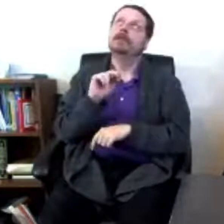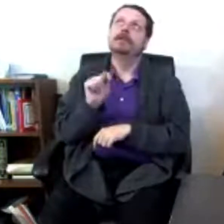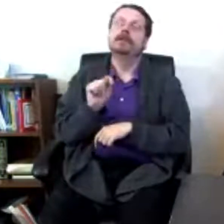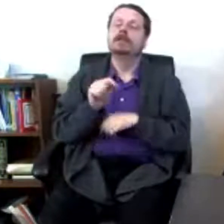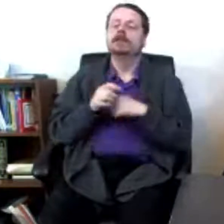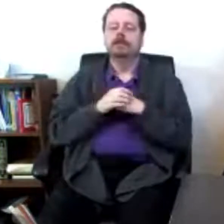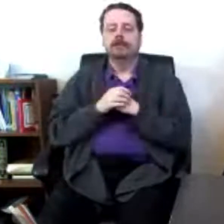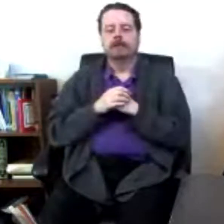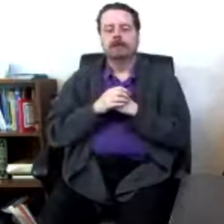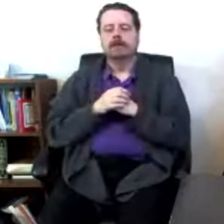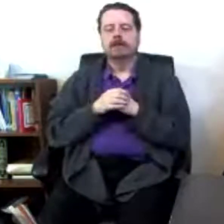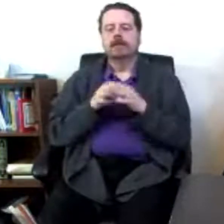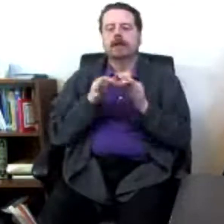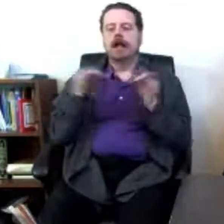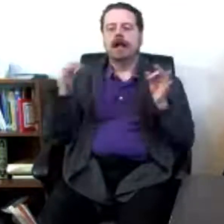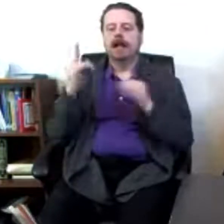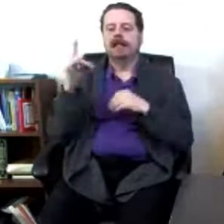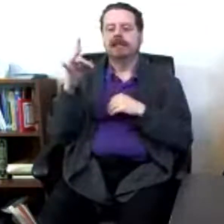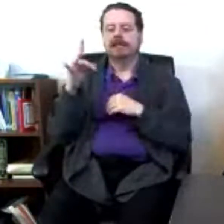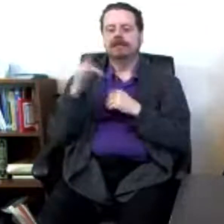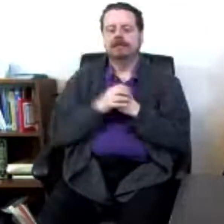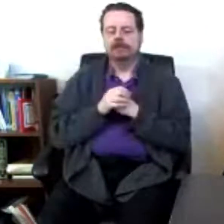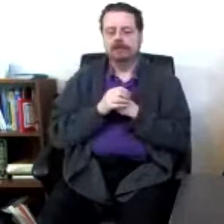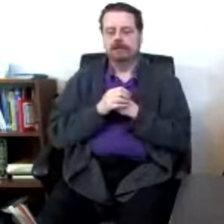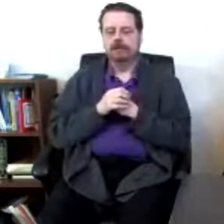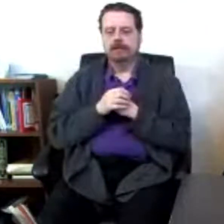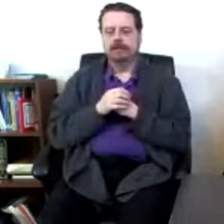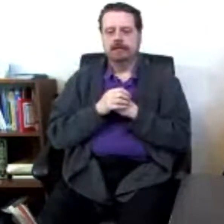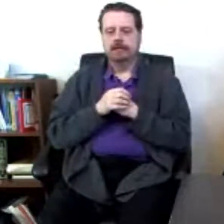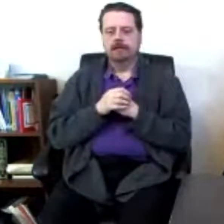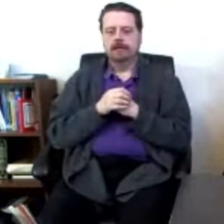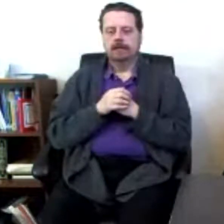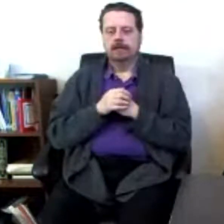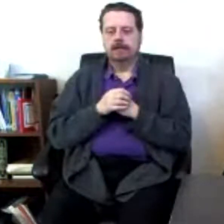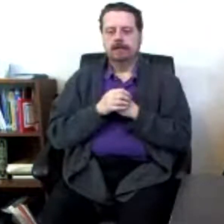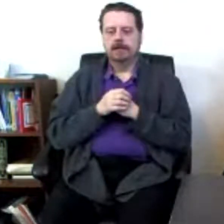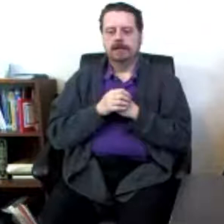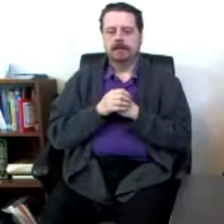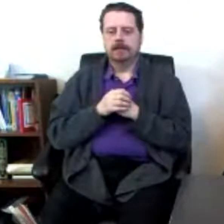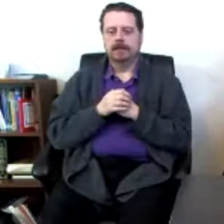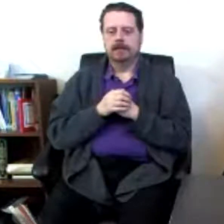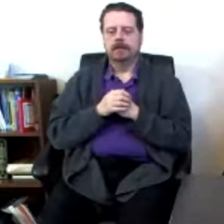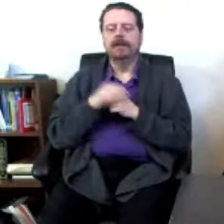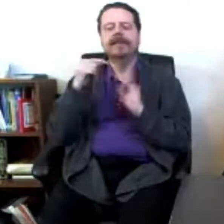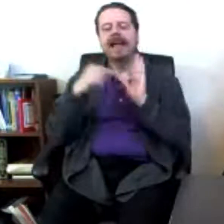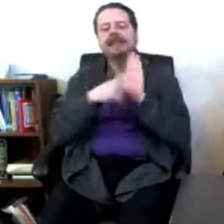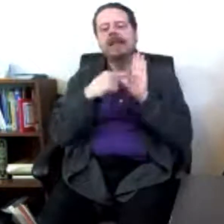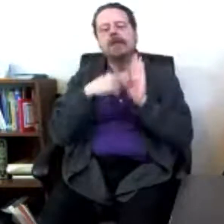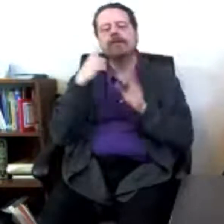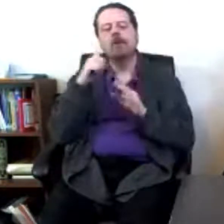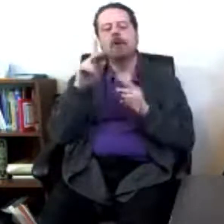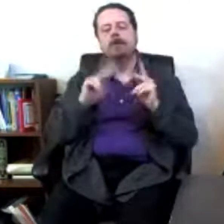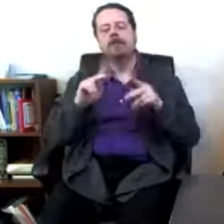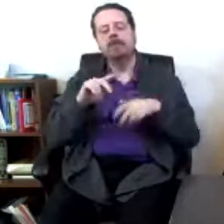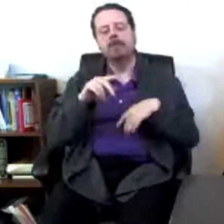Then ayah number 18, it says, the example of those who deny their Lord